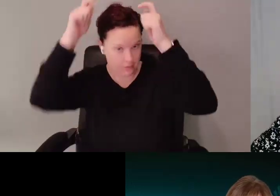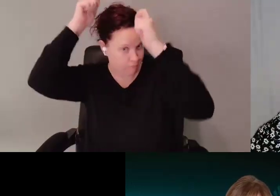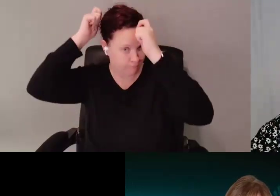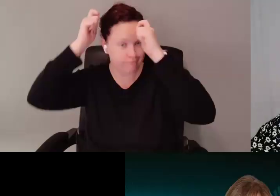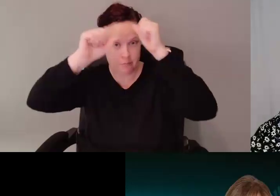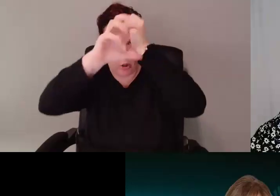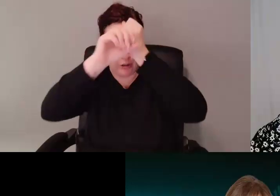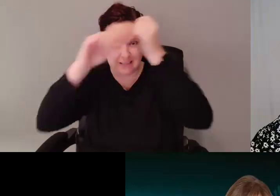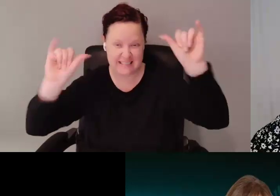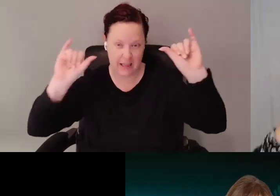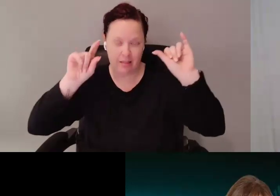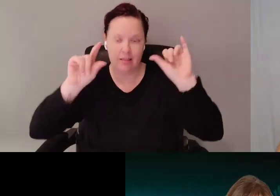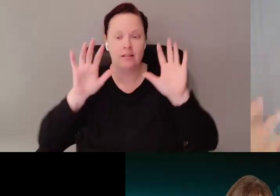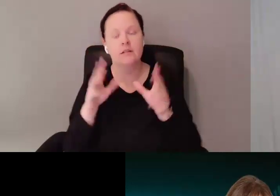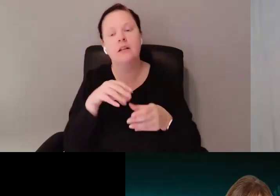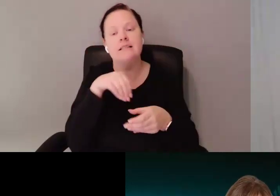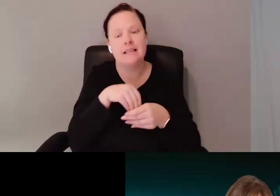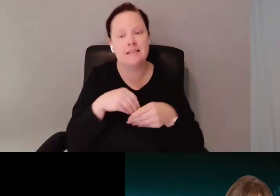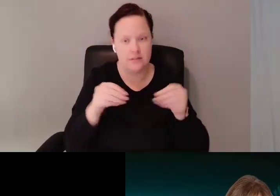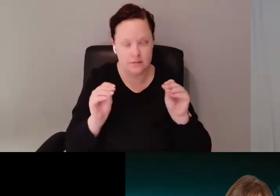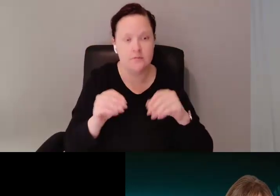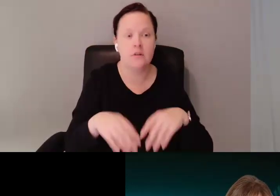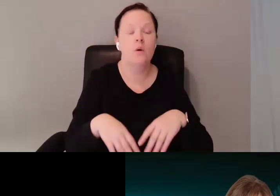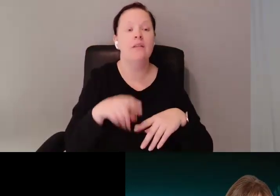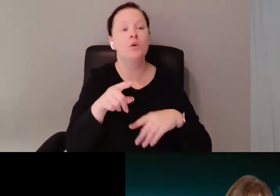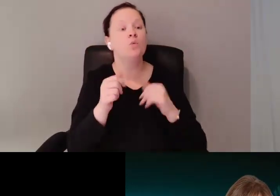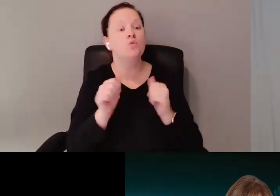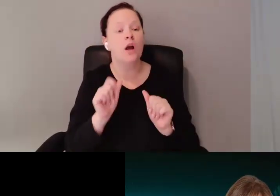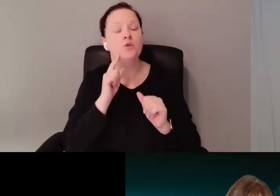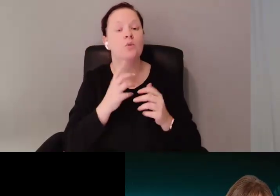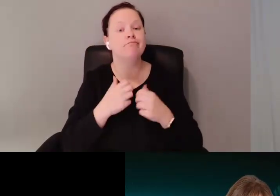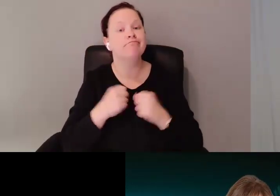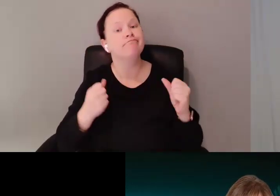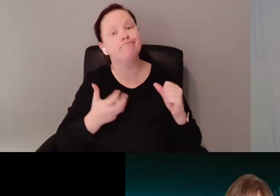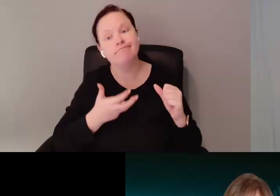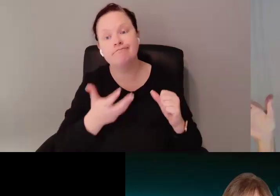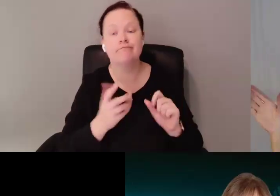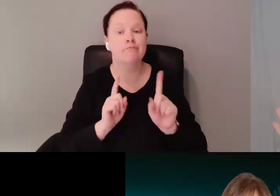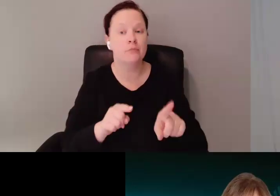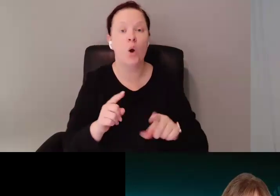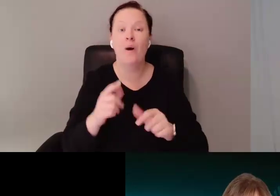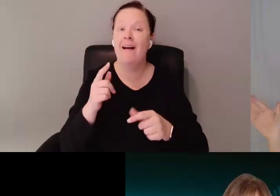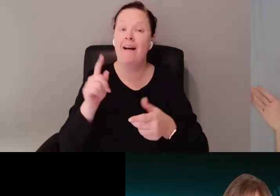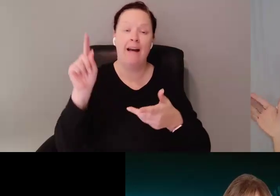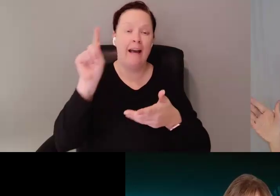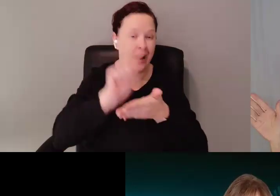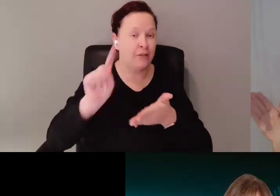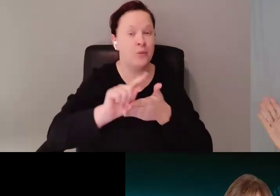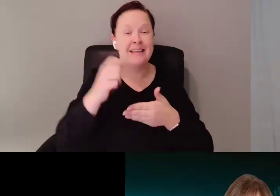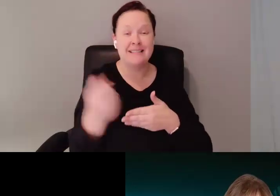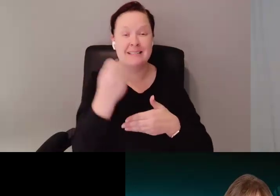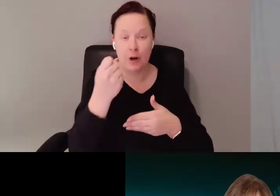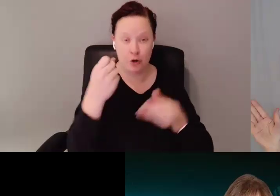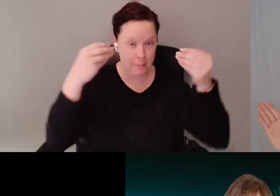that's kind of like inside sales. If you put yourself out there and you go to the same Saturday market for 6